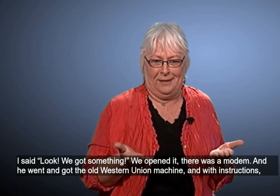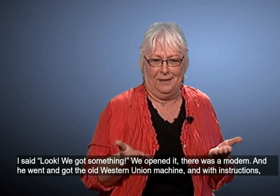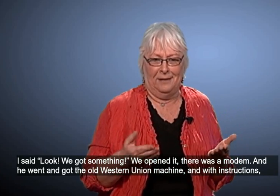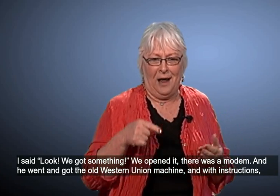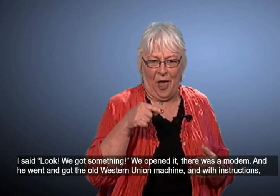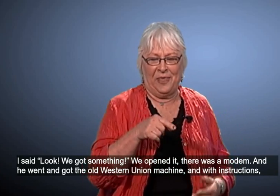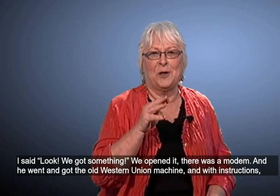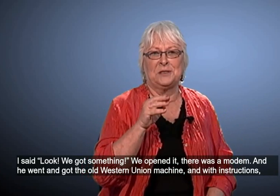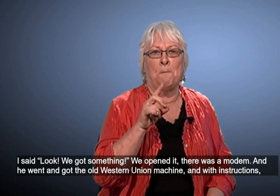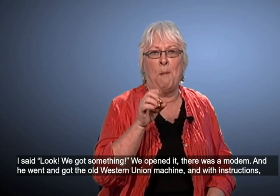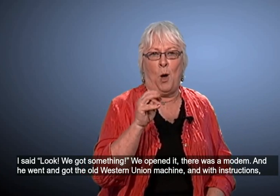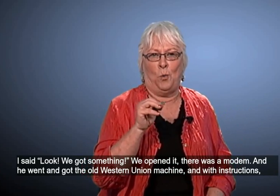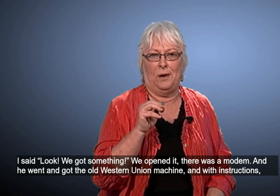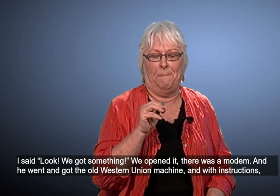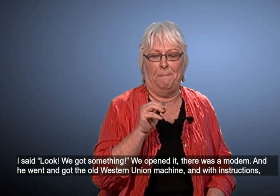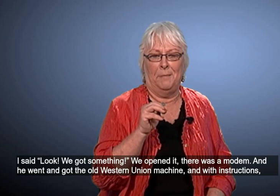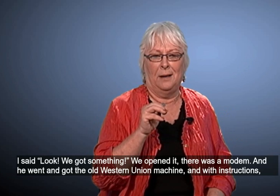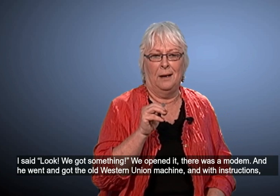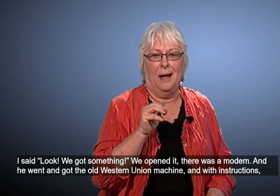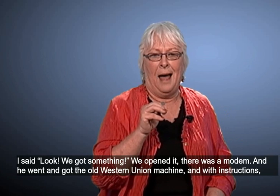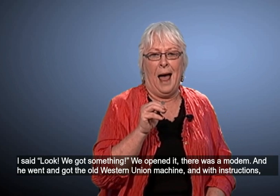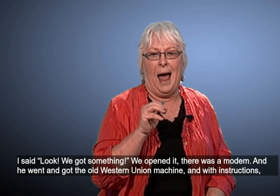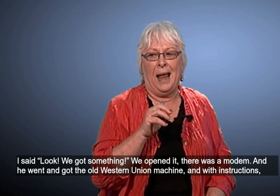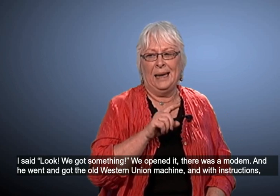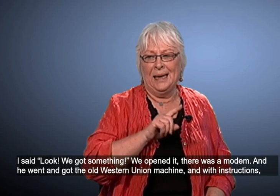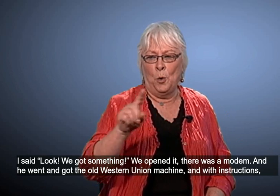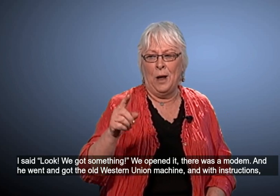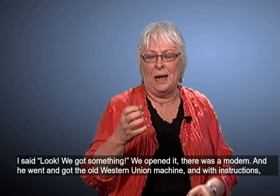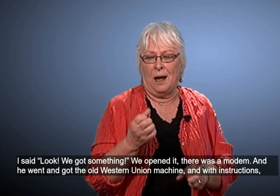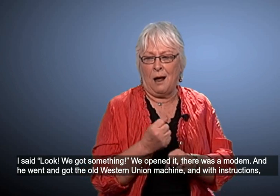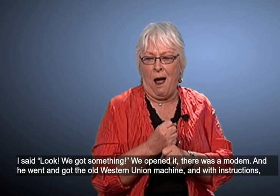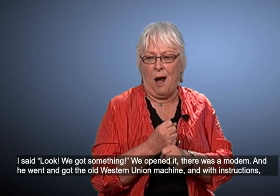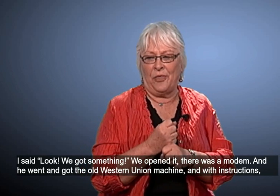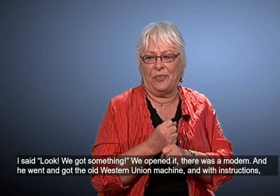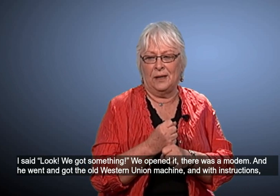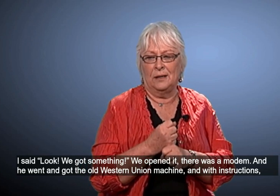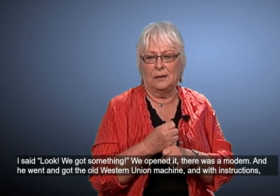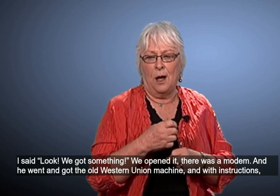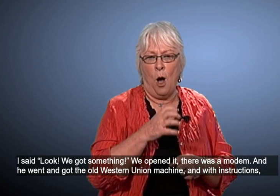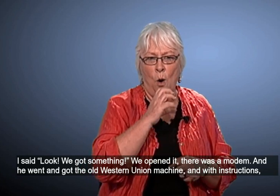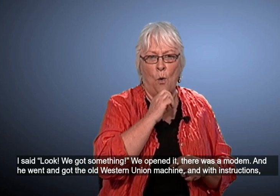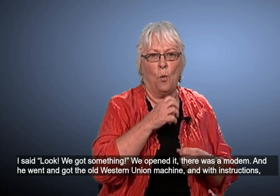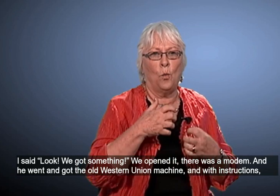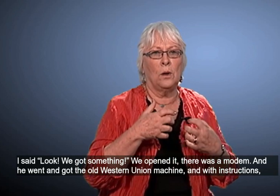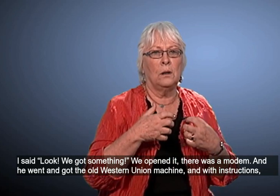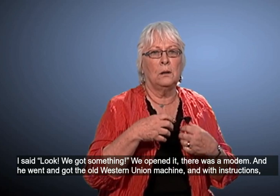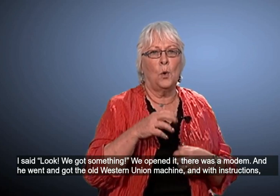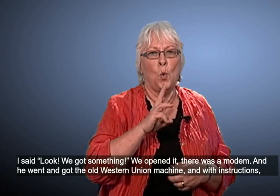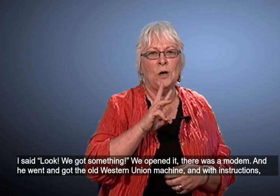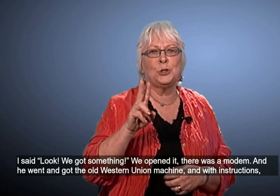We opened it. There was a modem. And he went and got the old Western